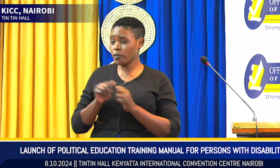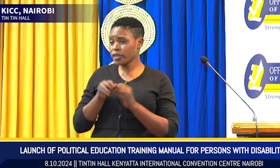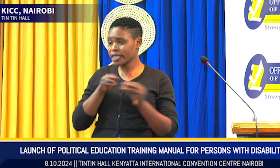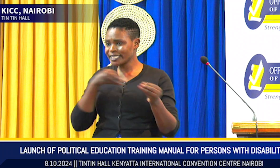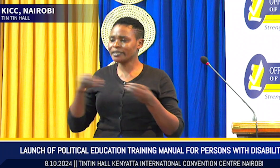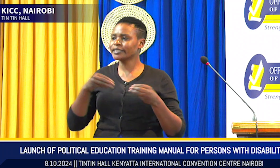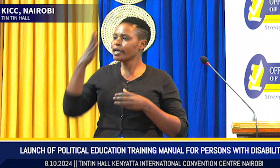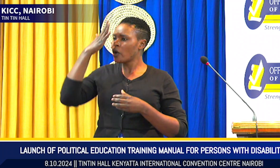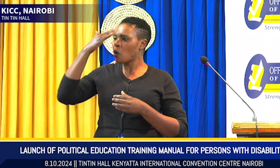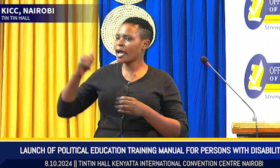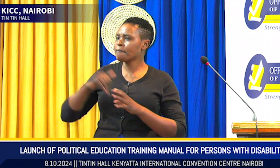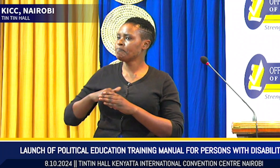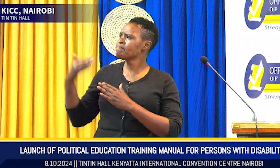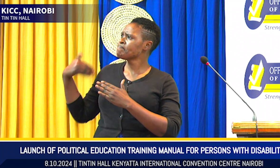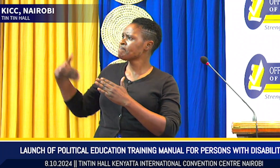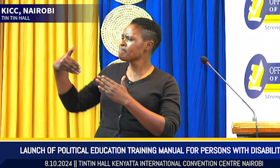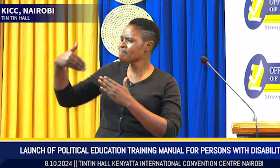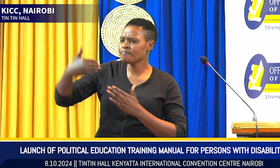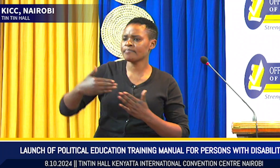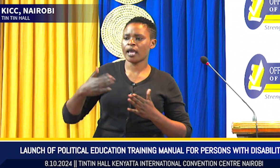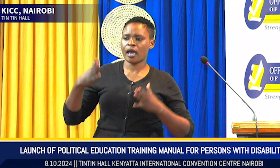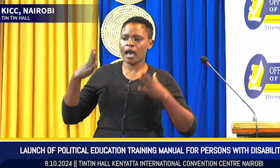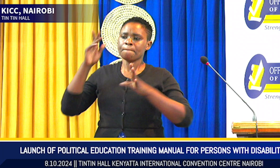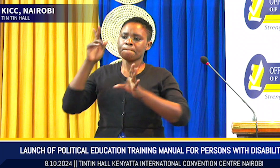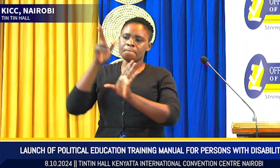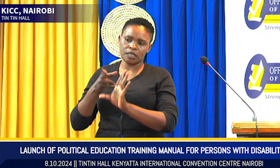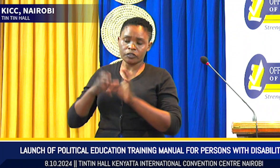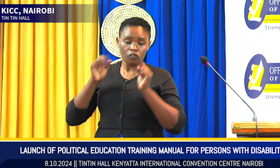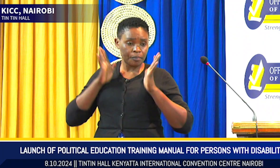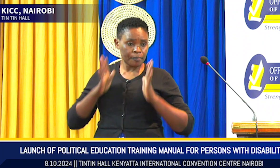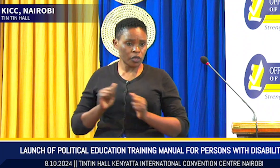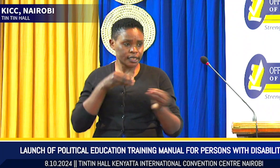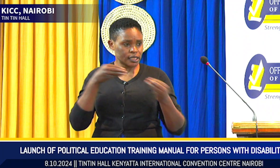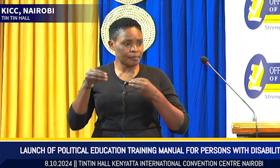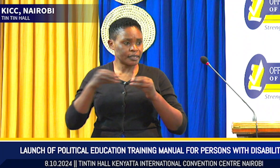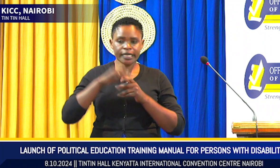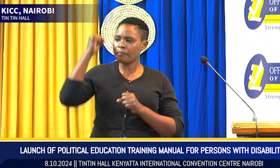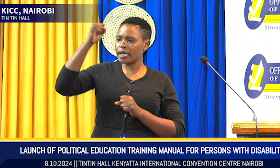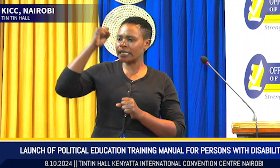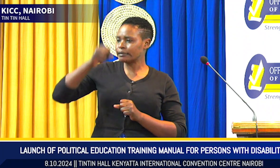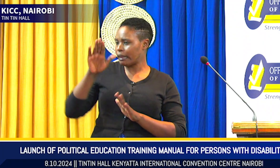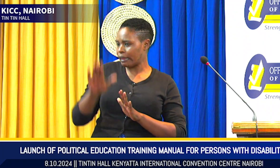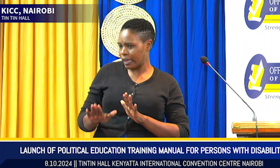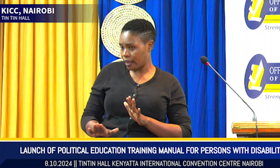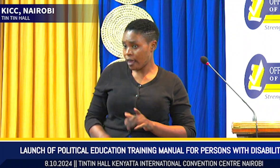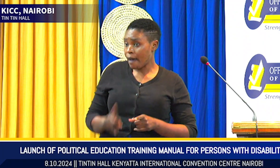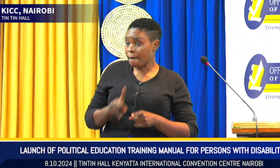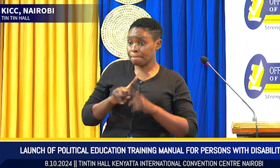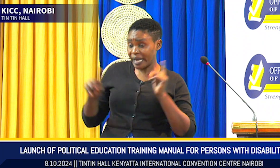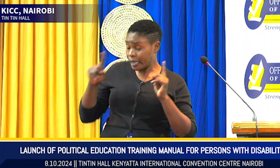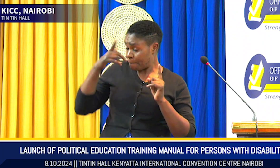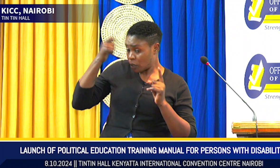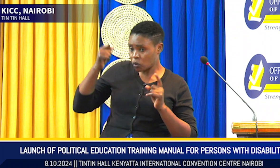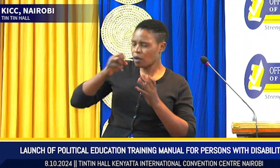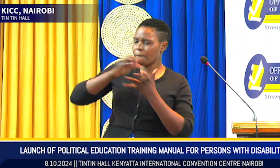It is very important for persons with disability because we have been participating in political parties